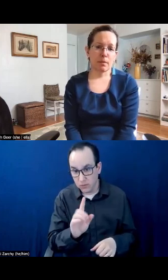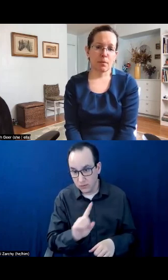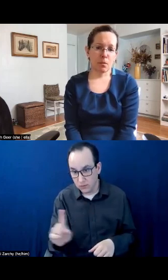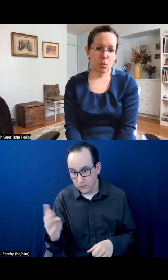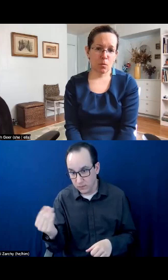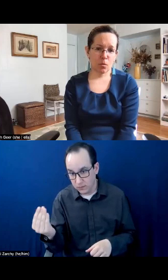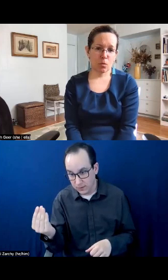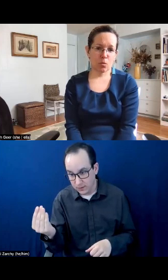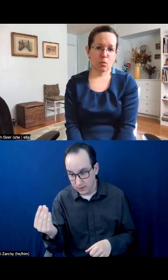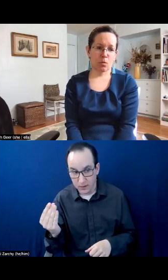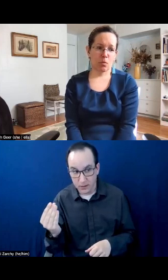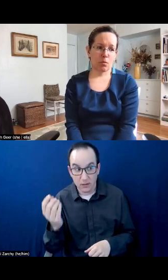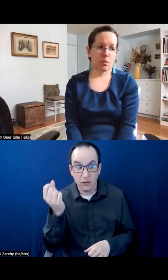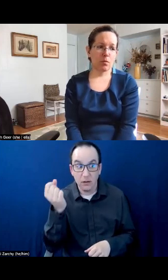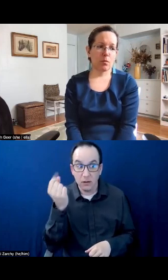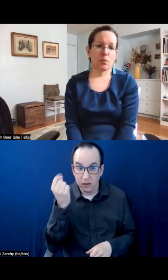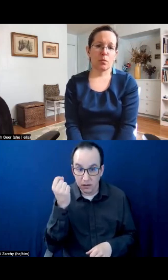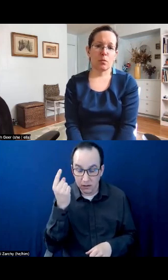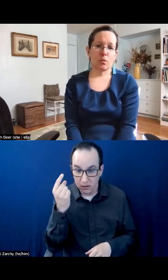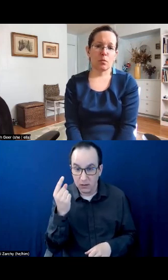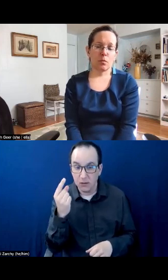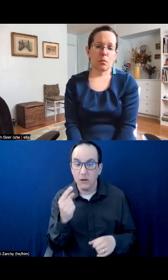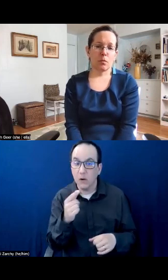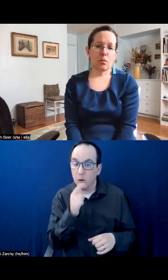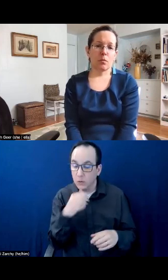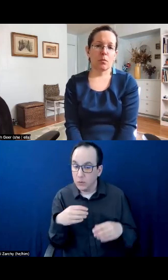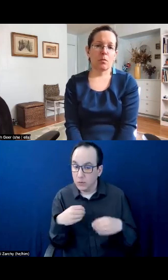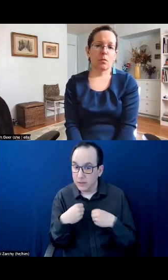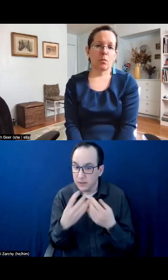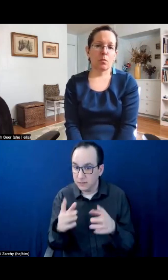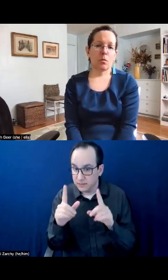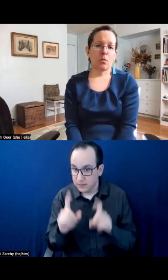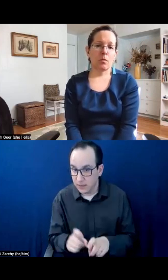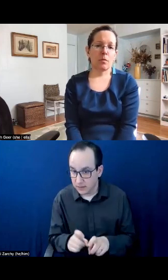standardized for 4 to 14-year-olds.